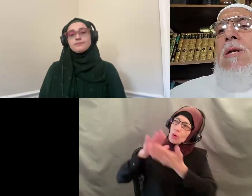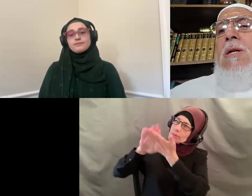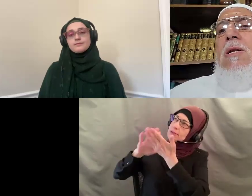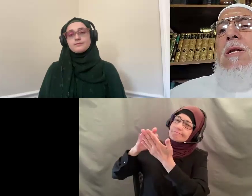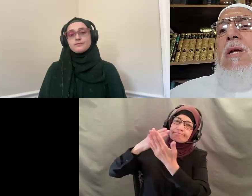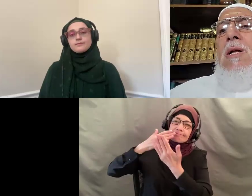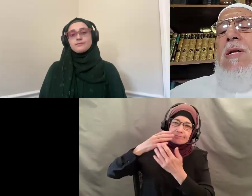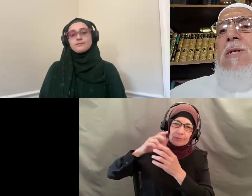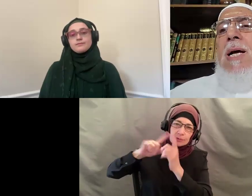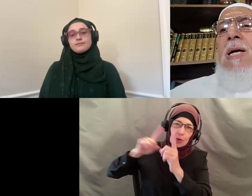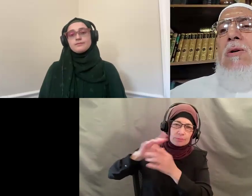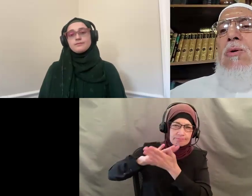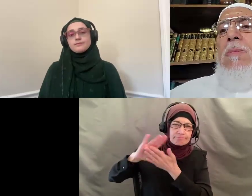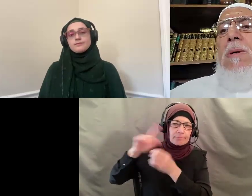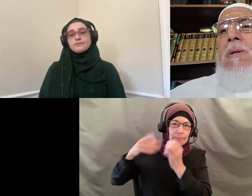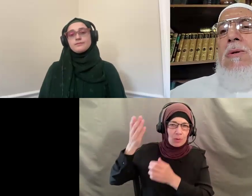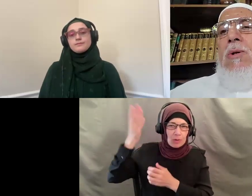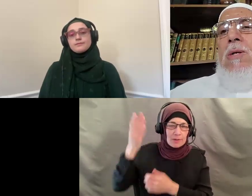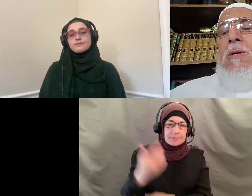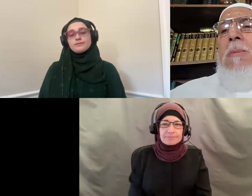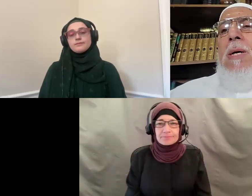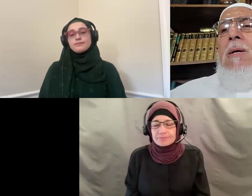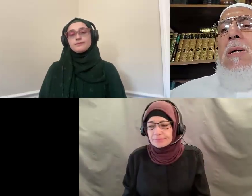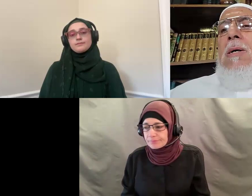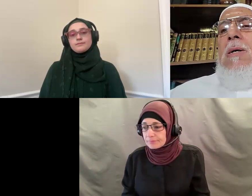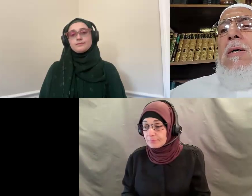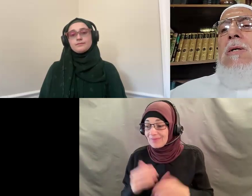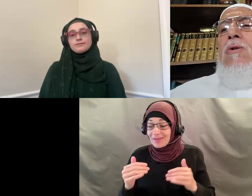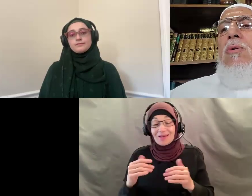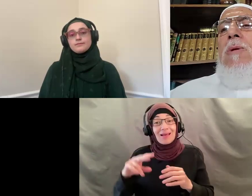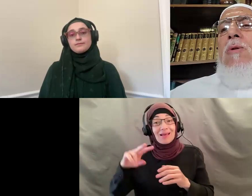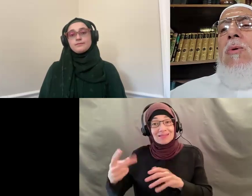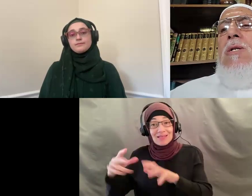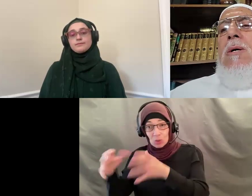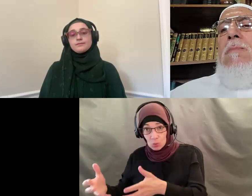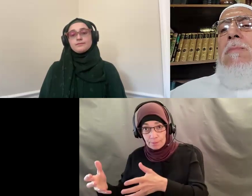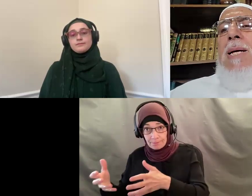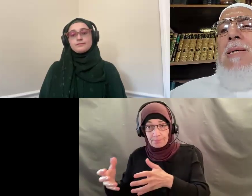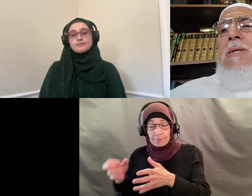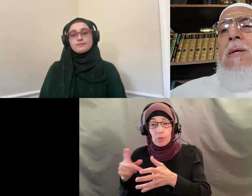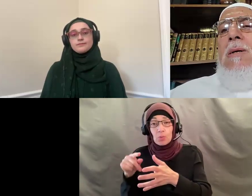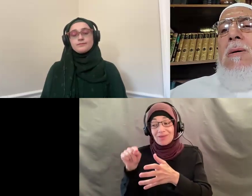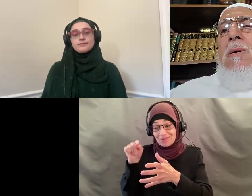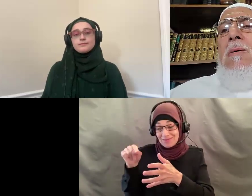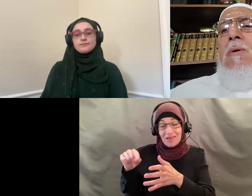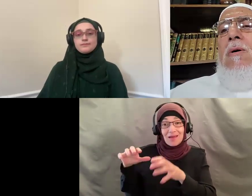And then the second group to describe here is a group that was